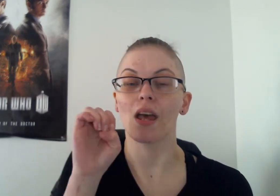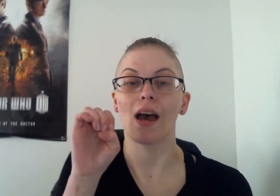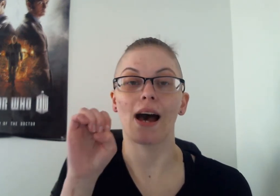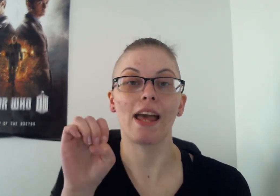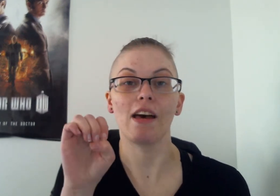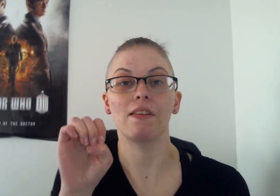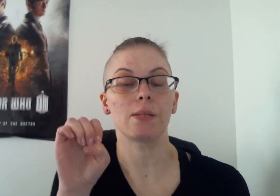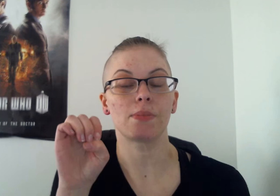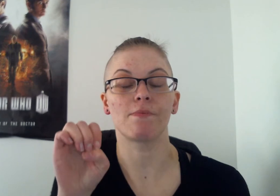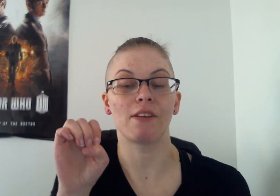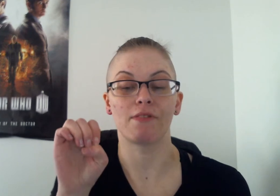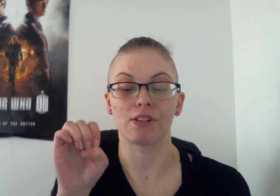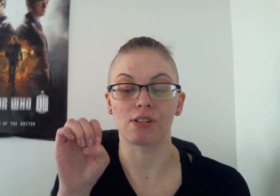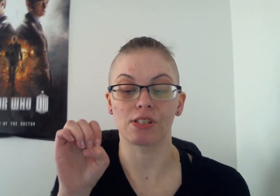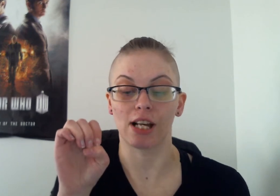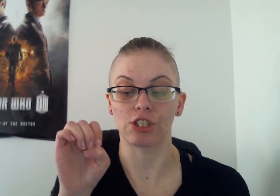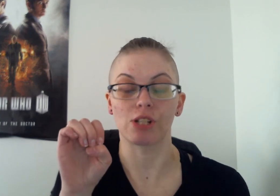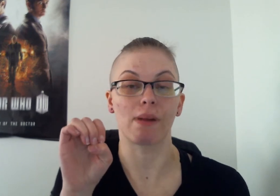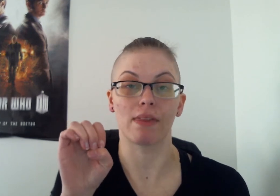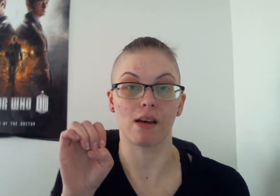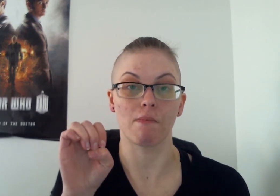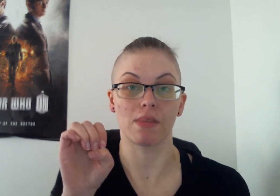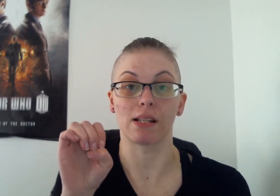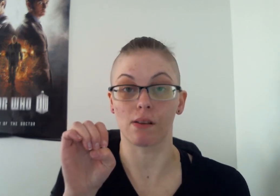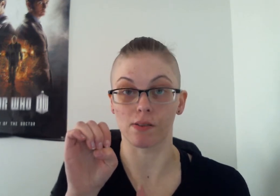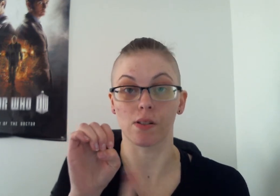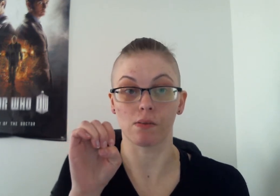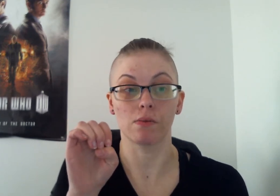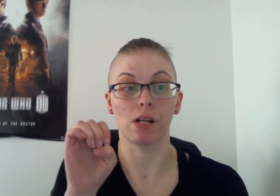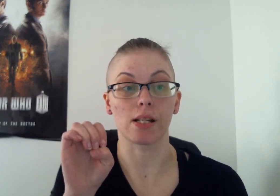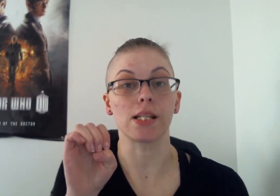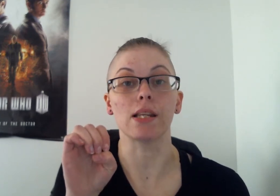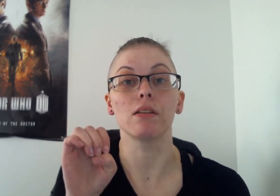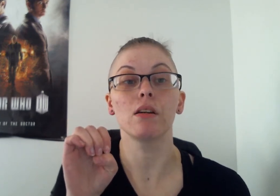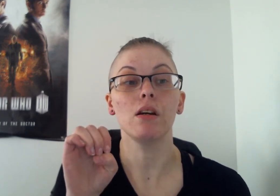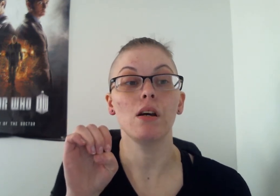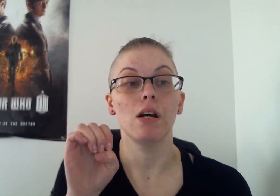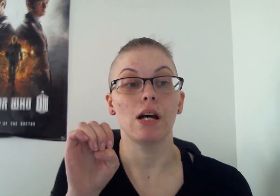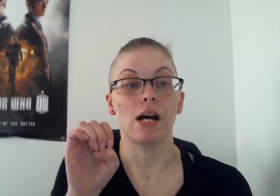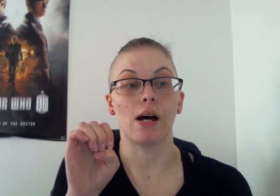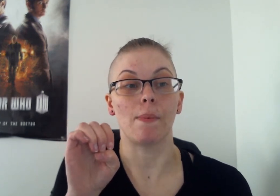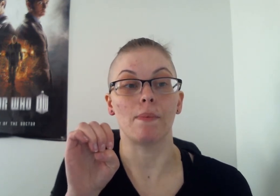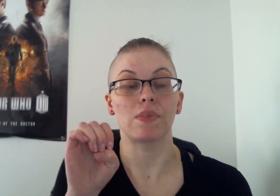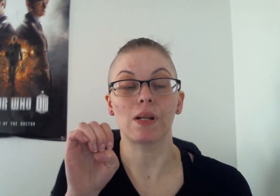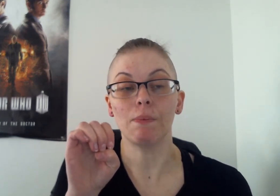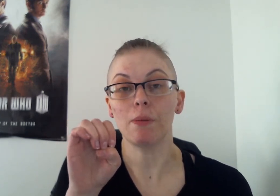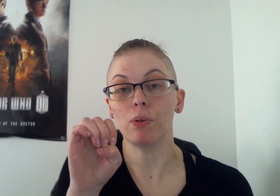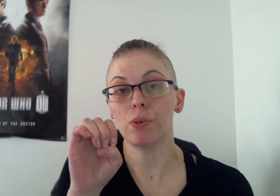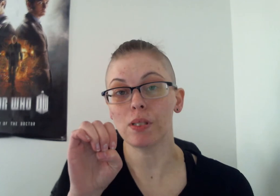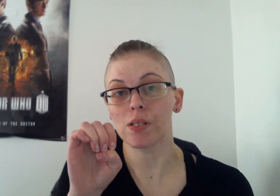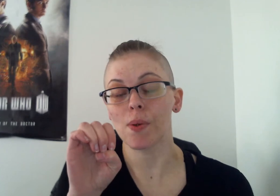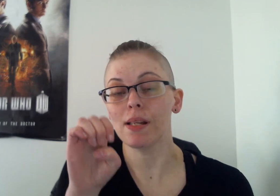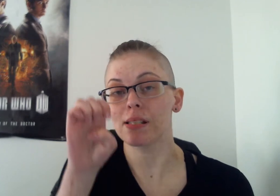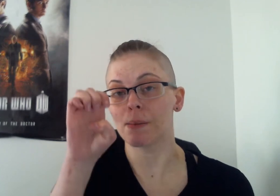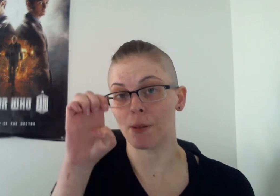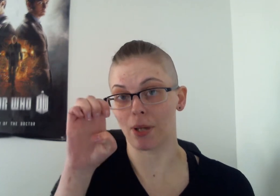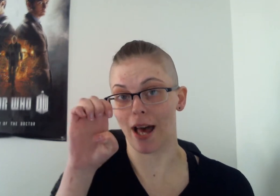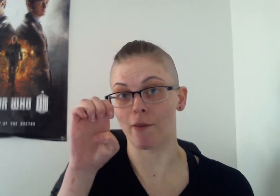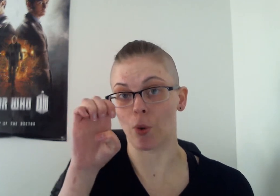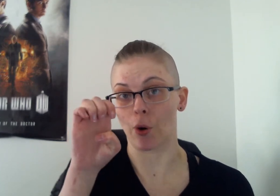I have the tips of my fingers touching my thumb. That is also tucked in. Some people do it this way. Some people have it more